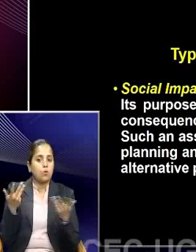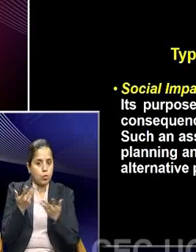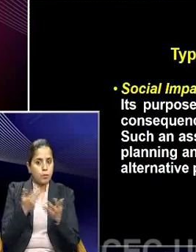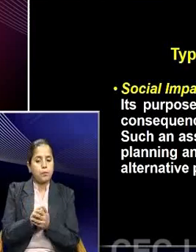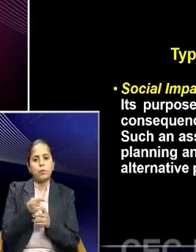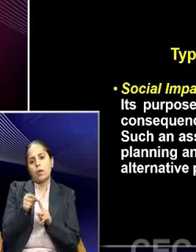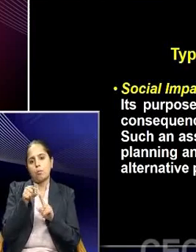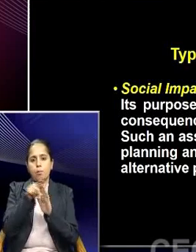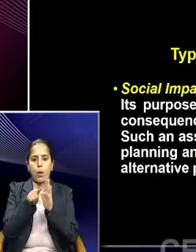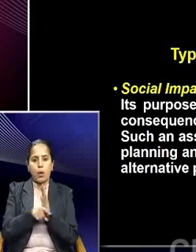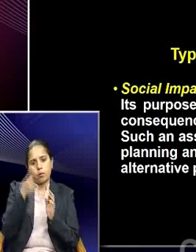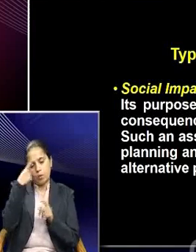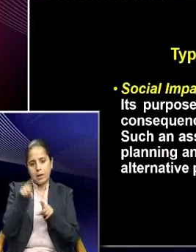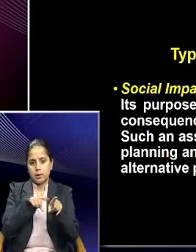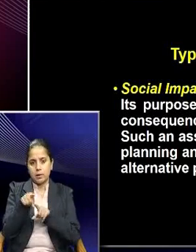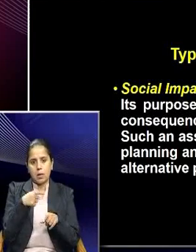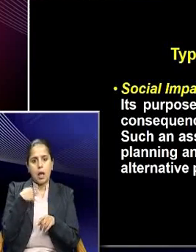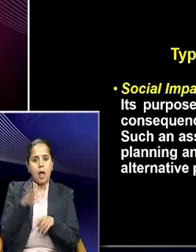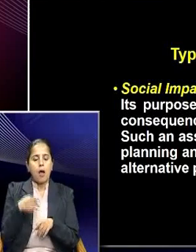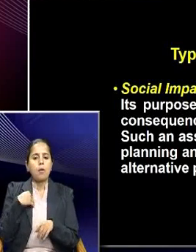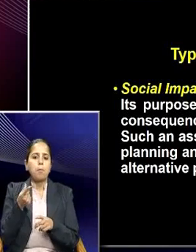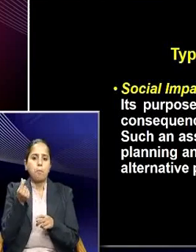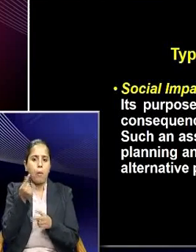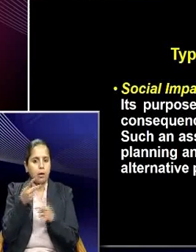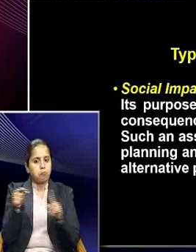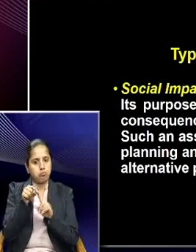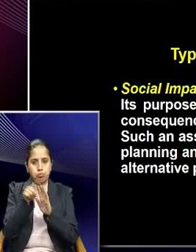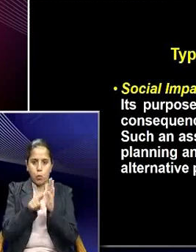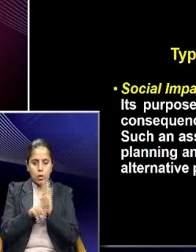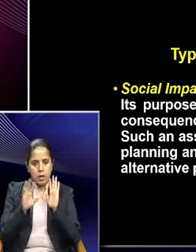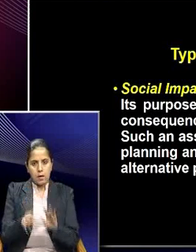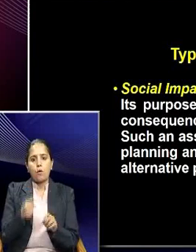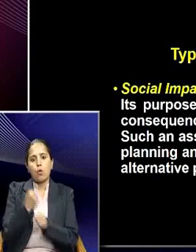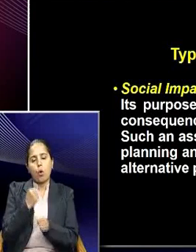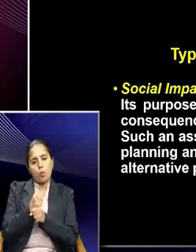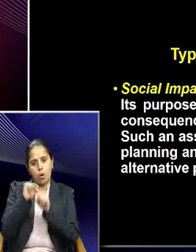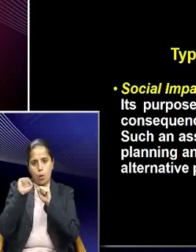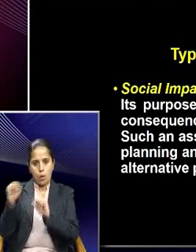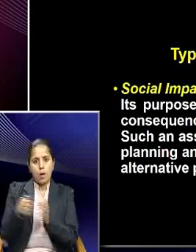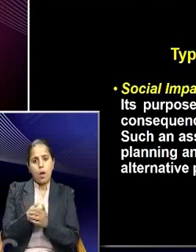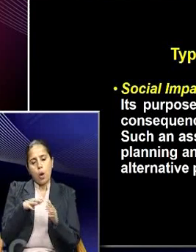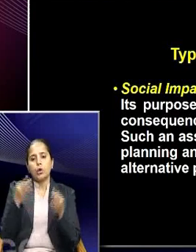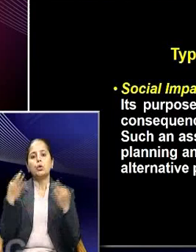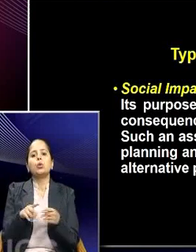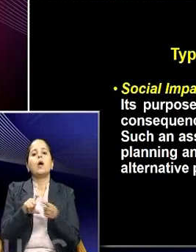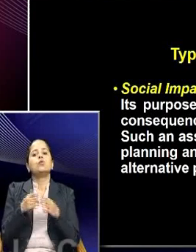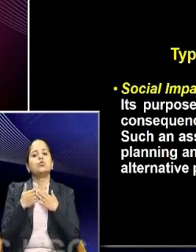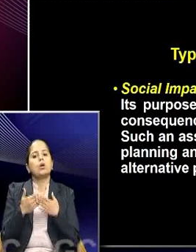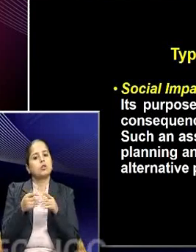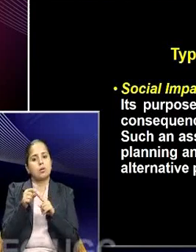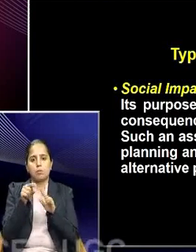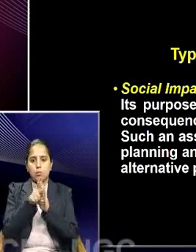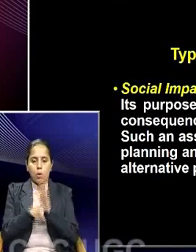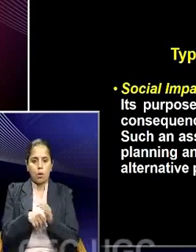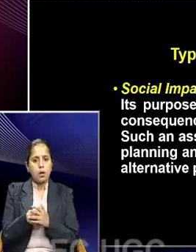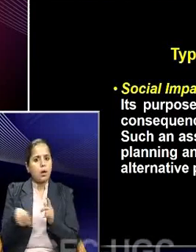say policy. For instance, we have the monetary policy of the government, or you have the new education policy.